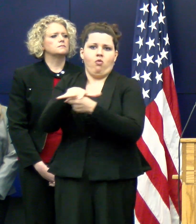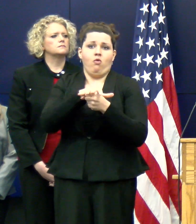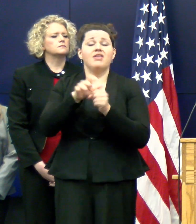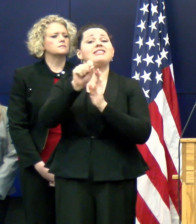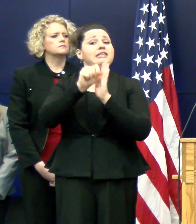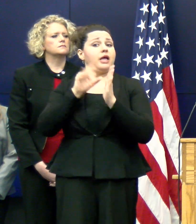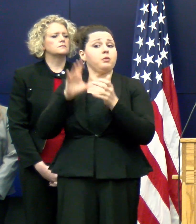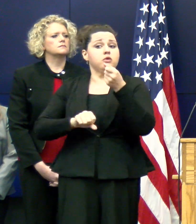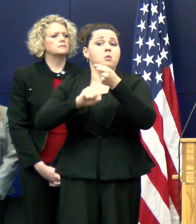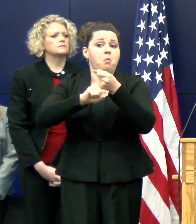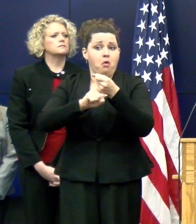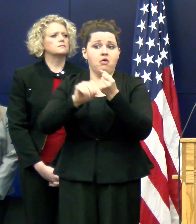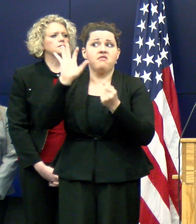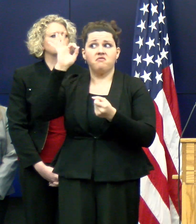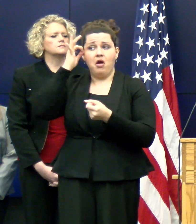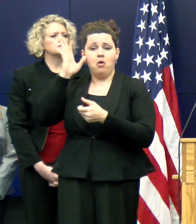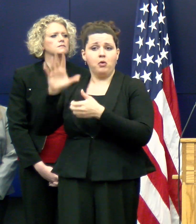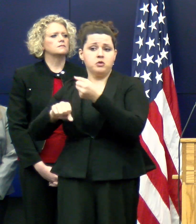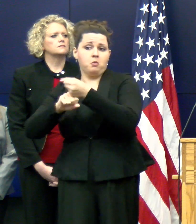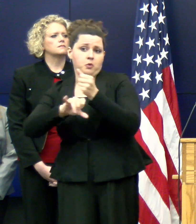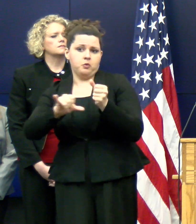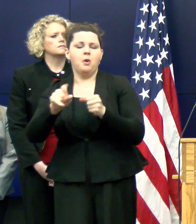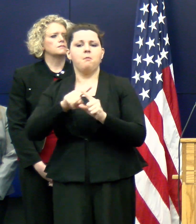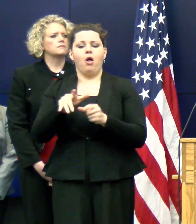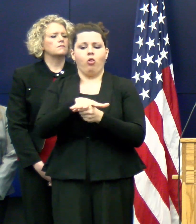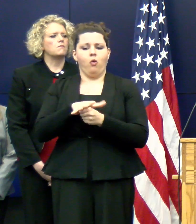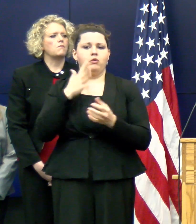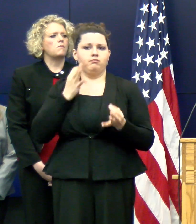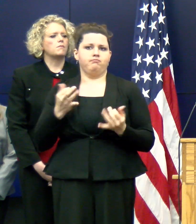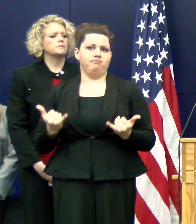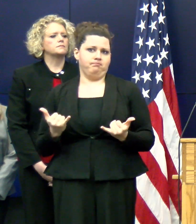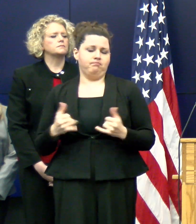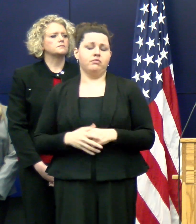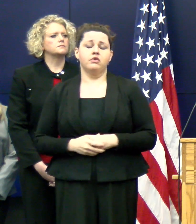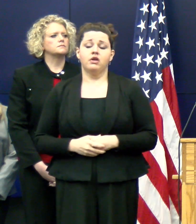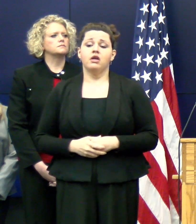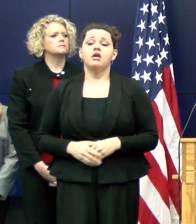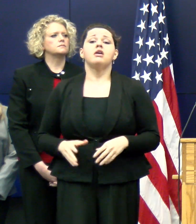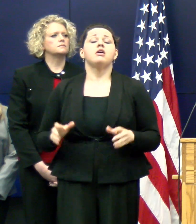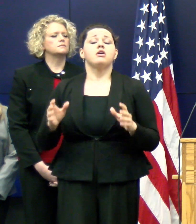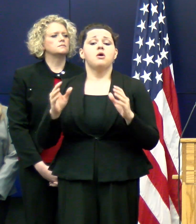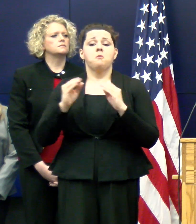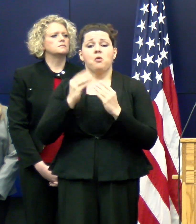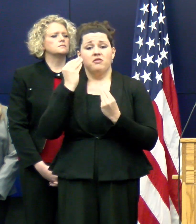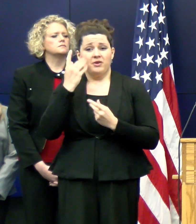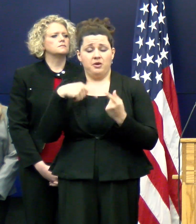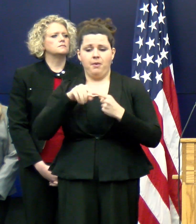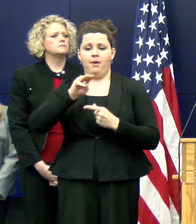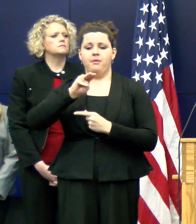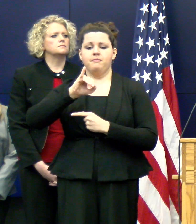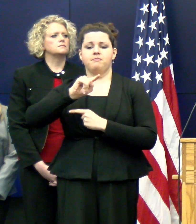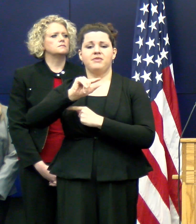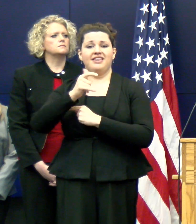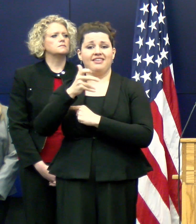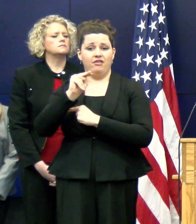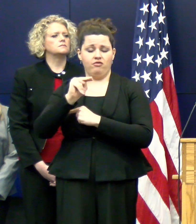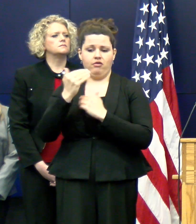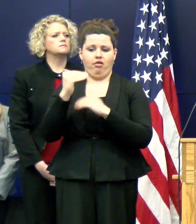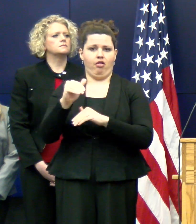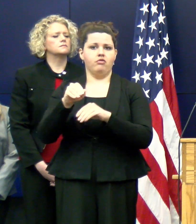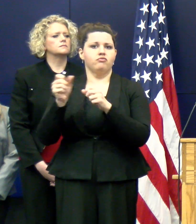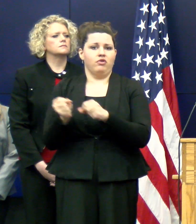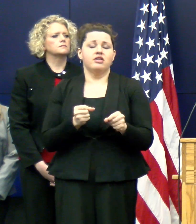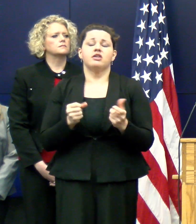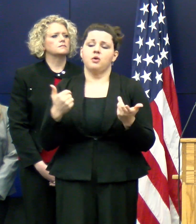from state and federal public health partners. In addition to sharing more information on mitigation strategies this week, IDPH has provided